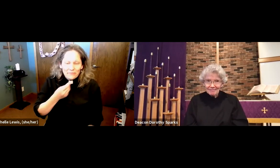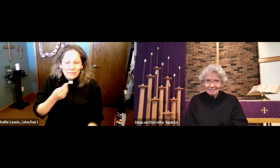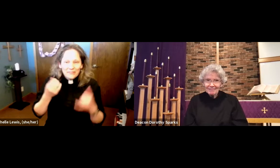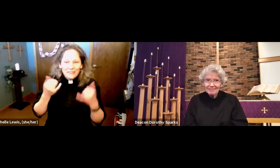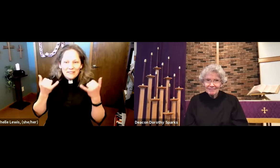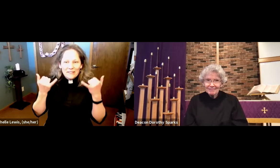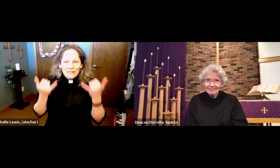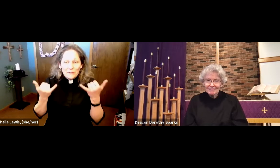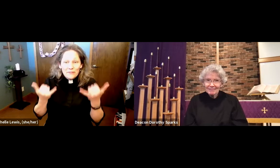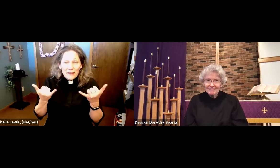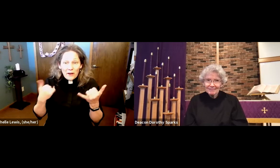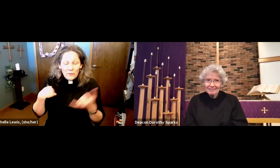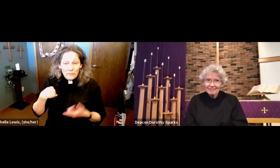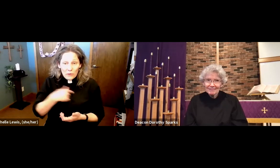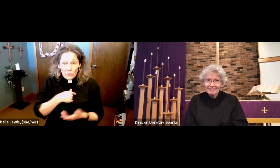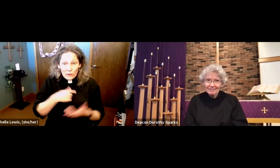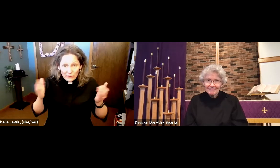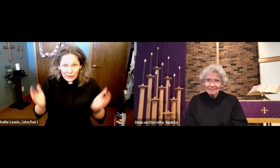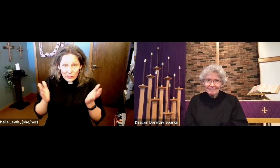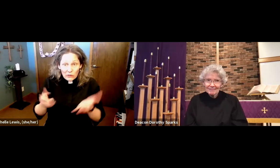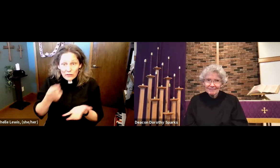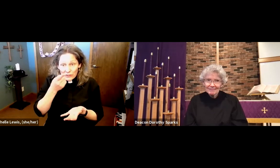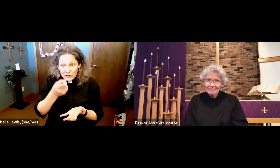Yes, thank you, Dorothy.